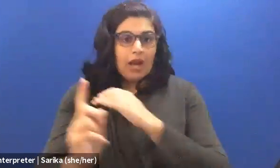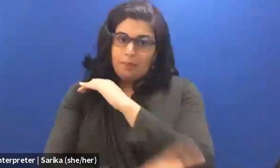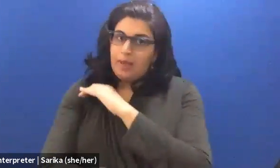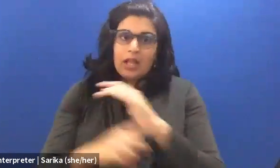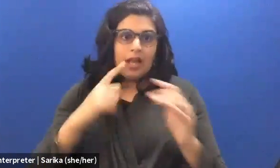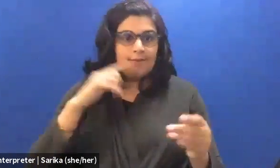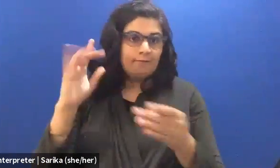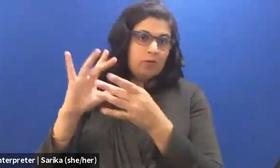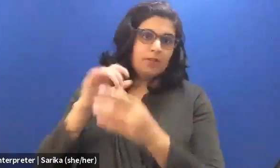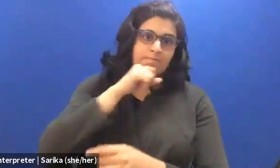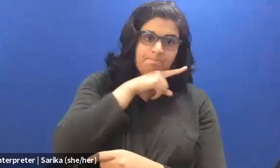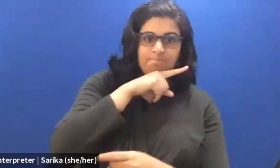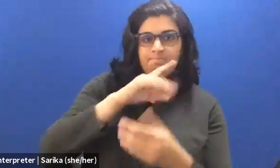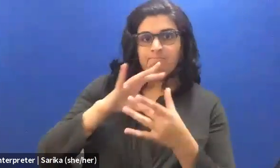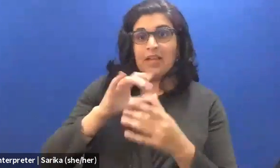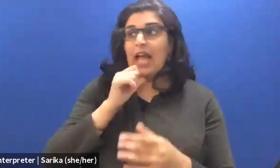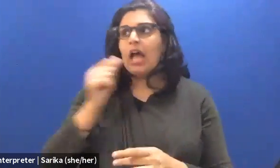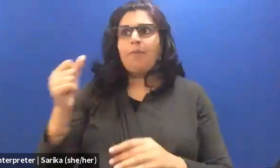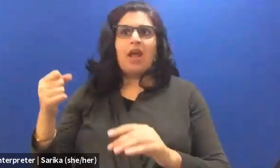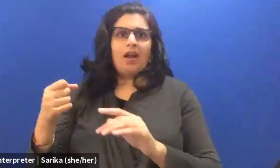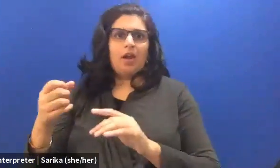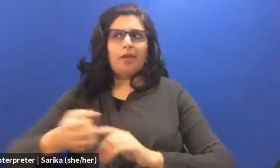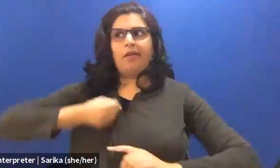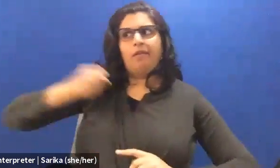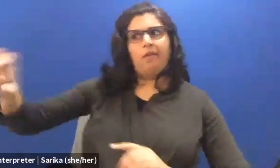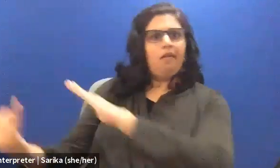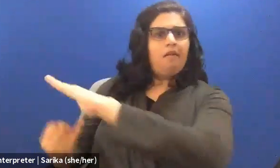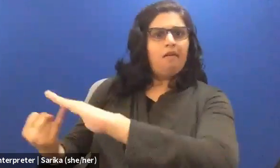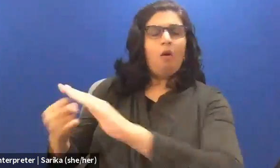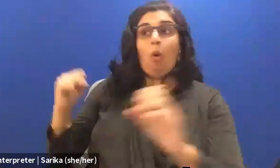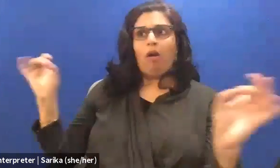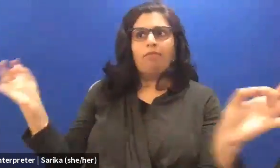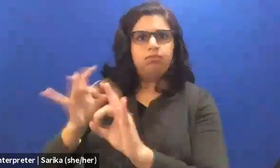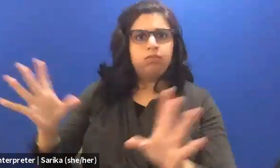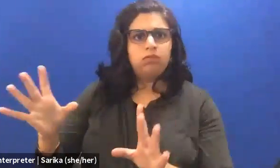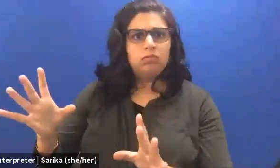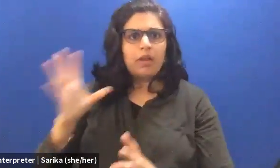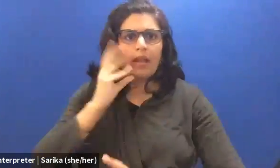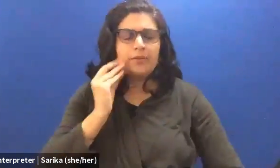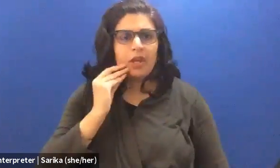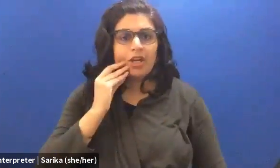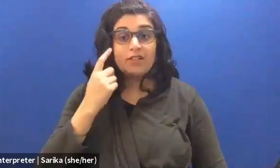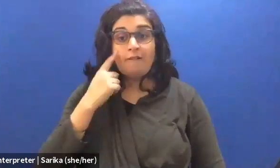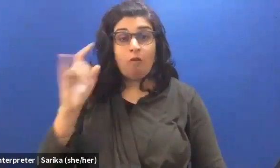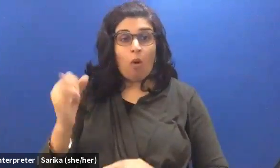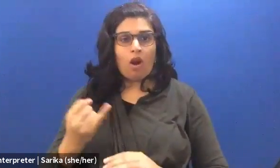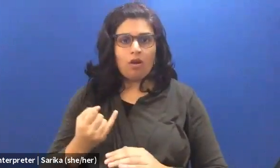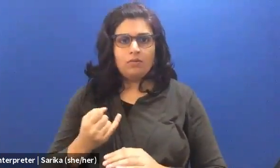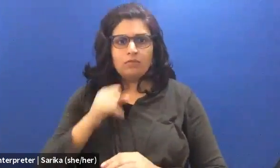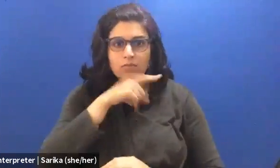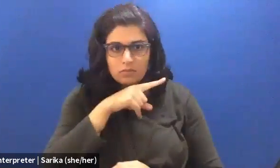what happened, or ostracized or assaulted. And that really is the risk for some